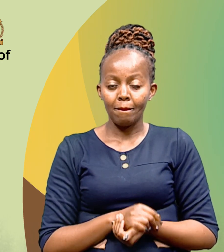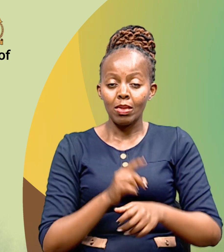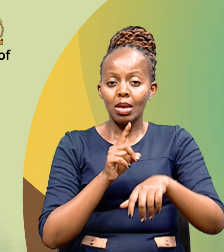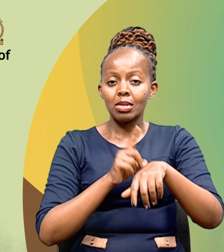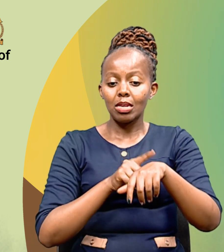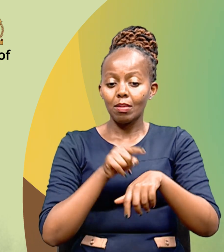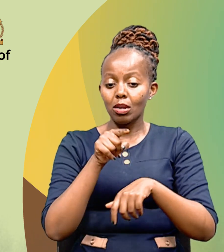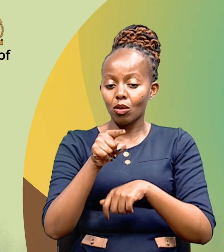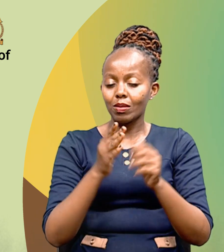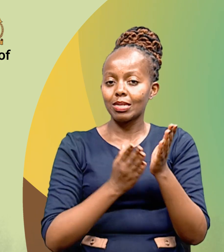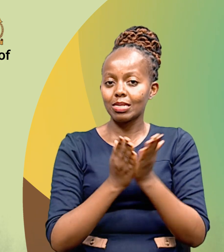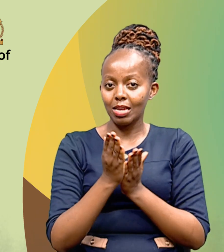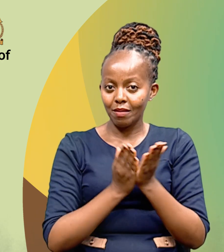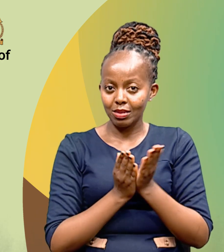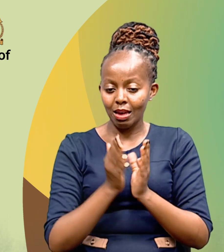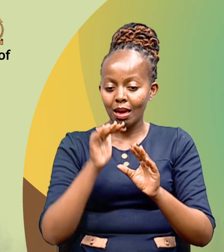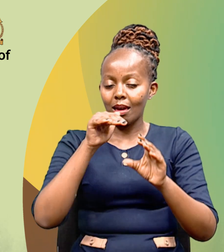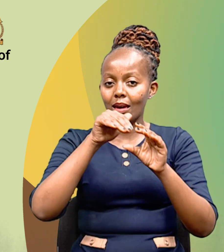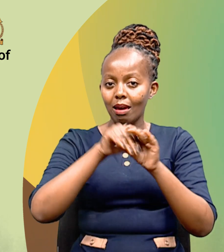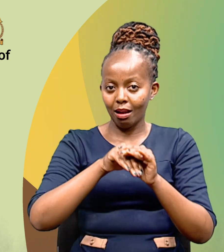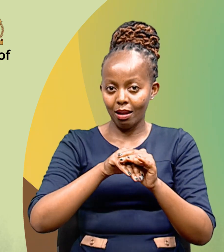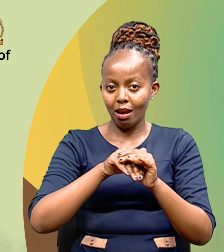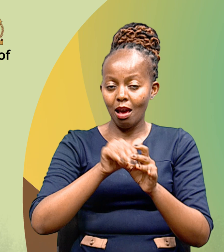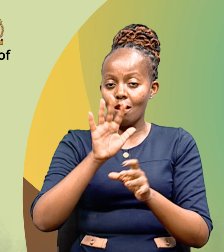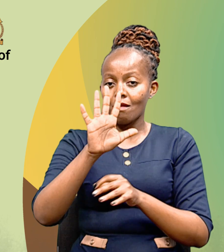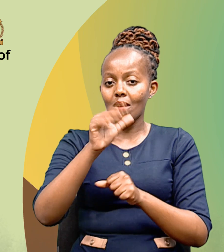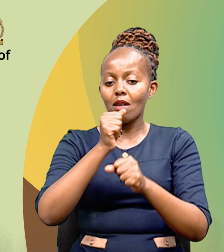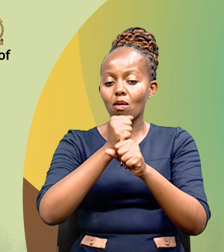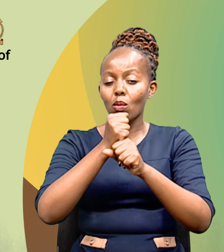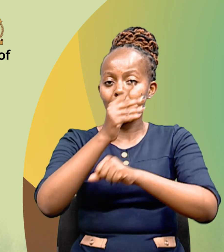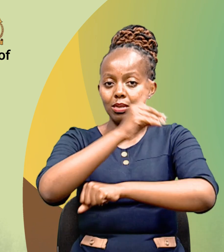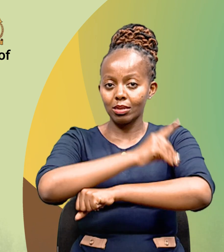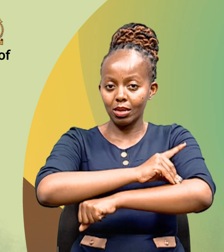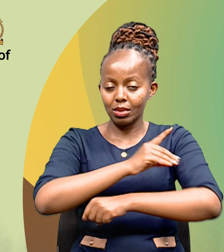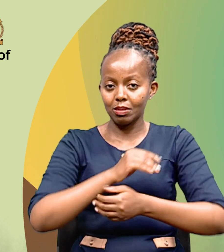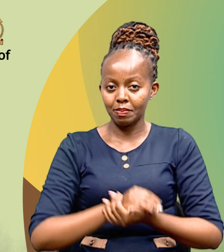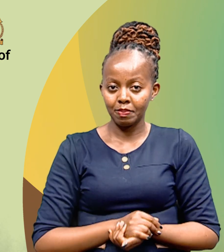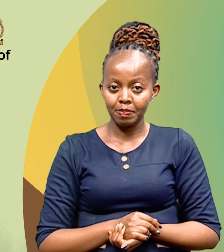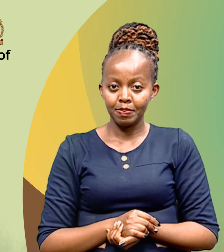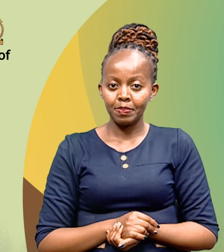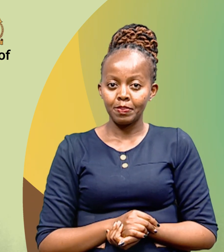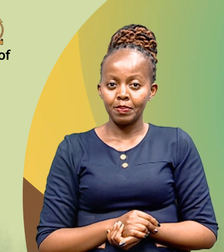Timeline of service is within 5 working days.